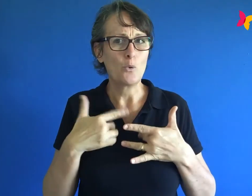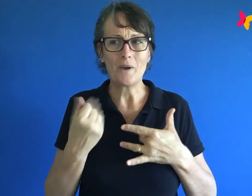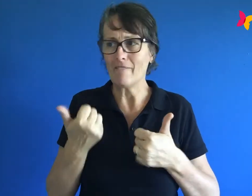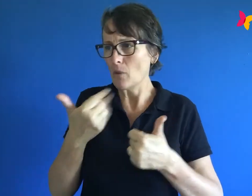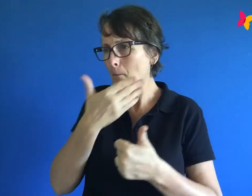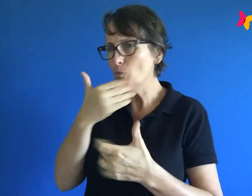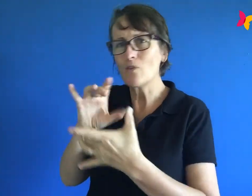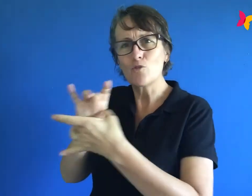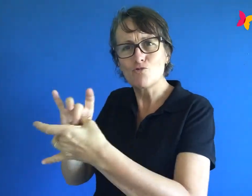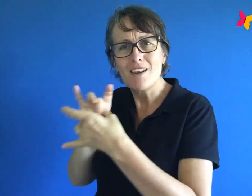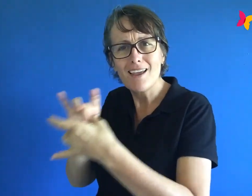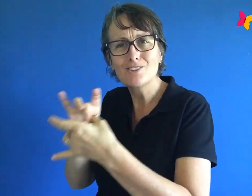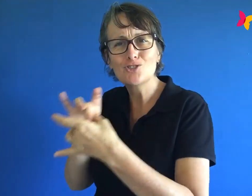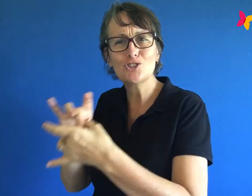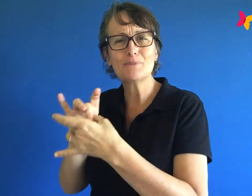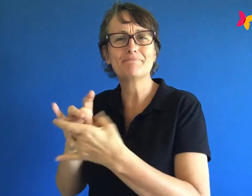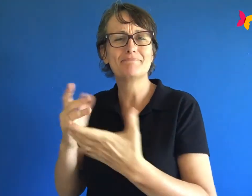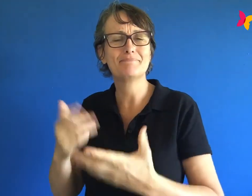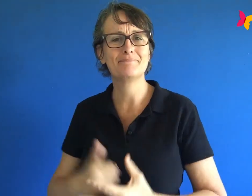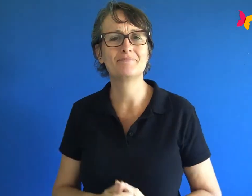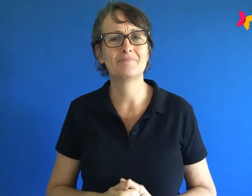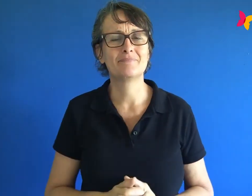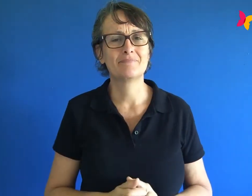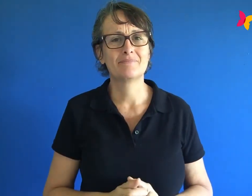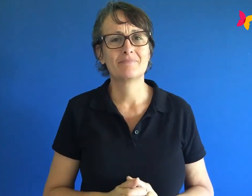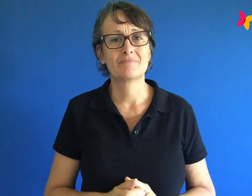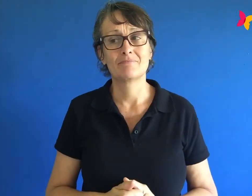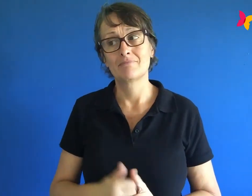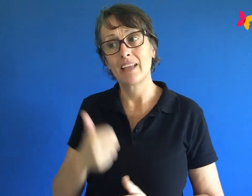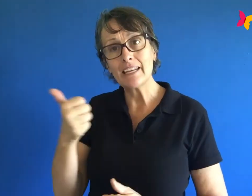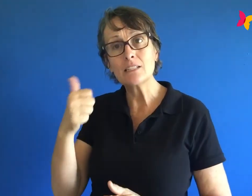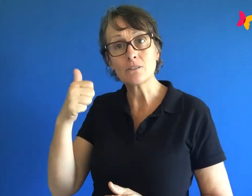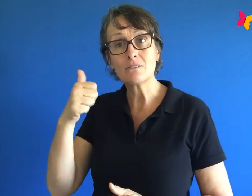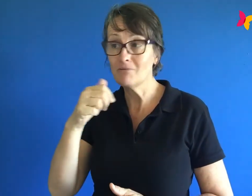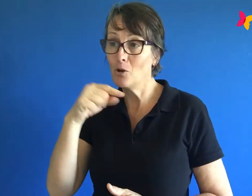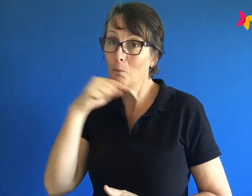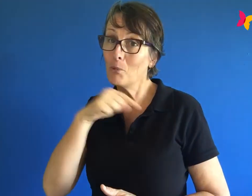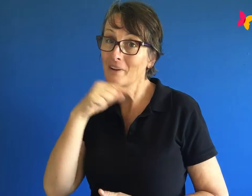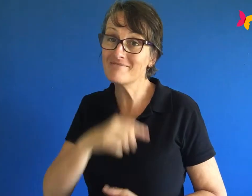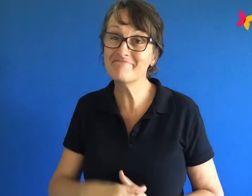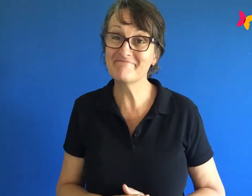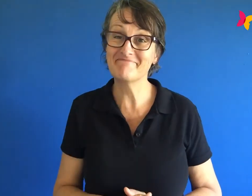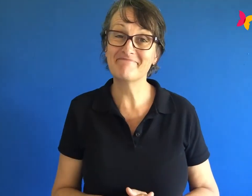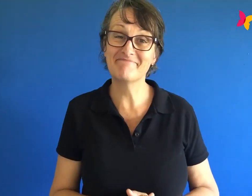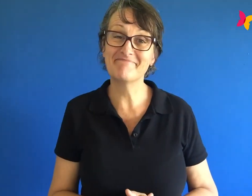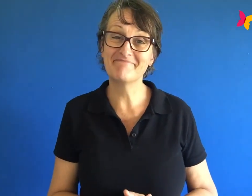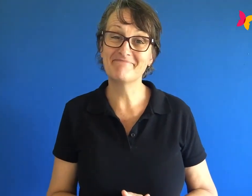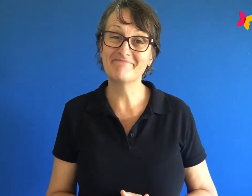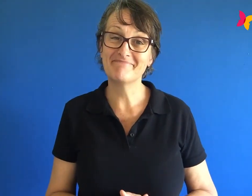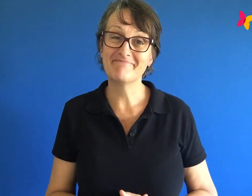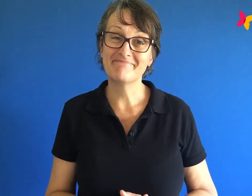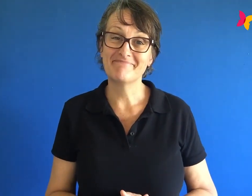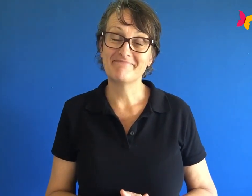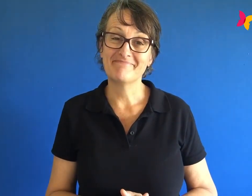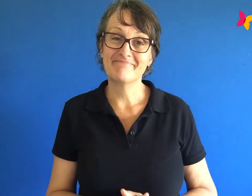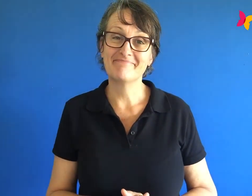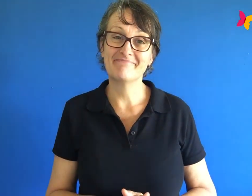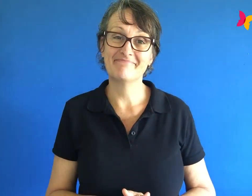relationship, and he's a good sort. It's a very specific phrase, isn't it? Yeah, It yeah. means something